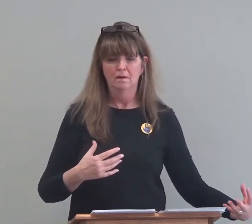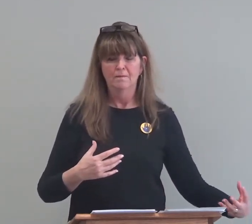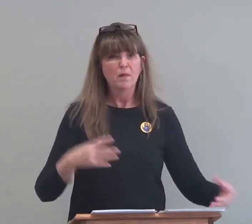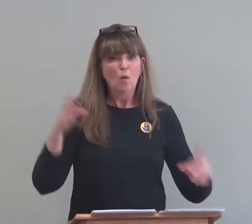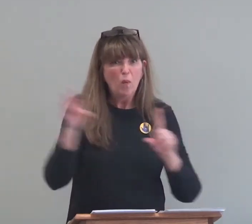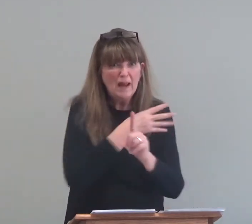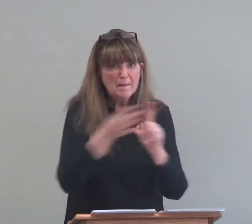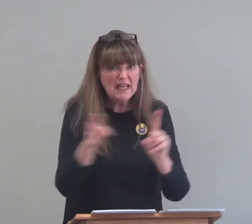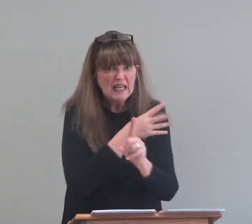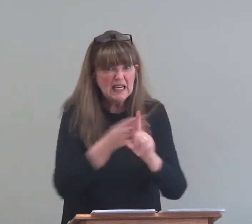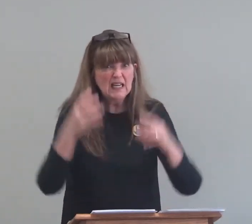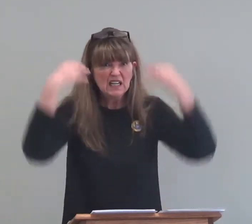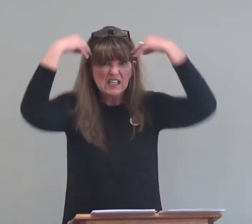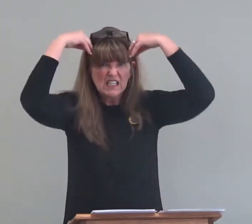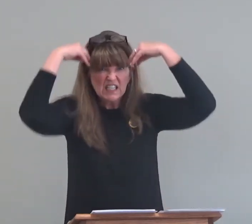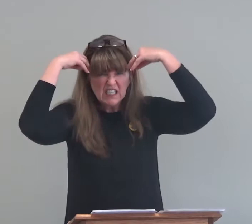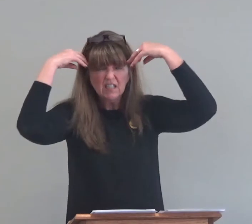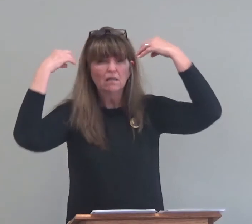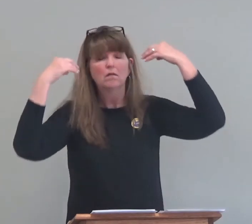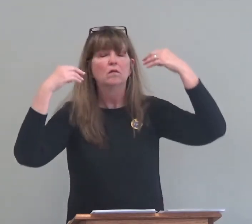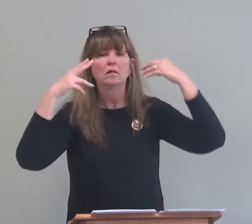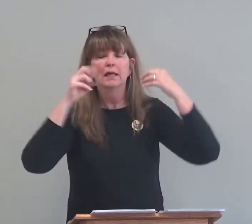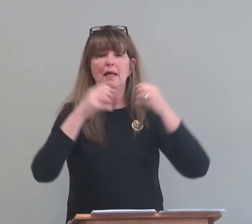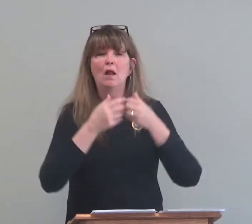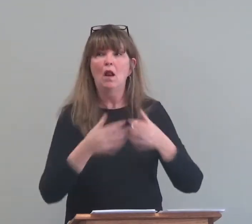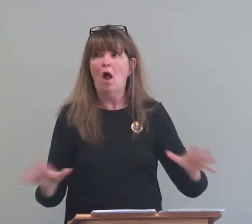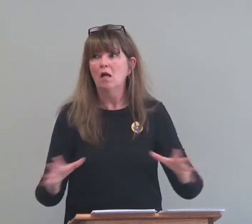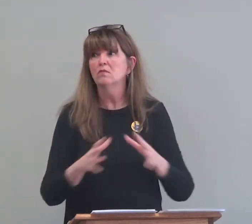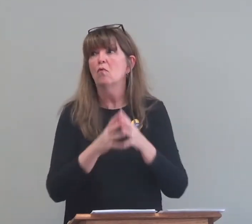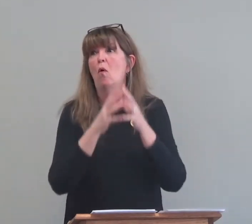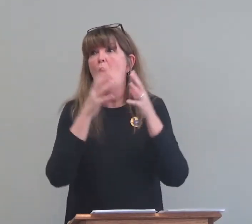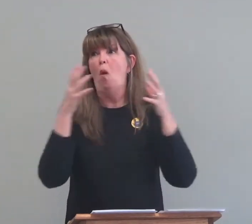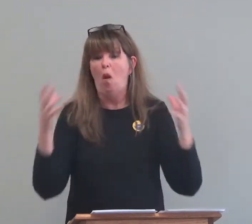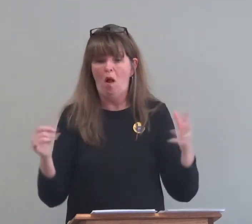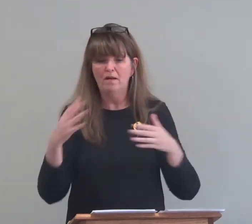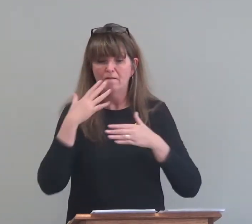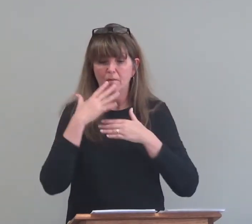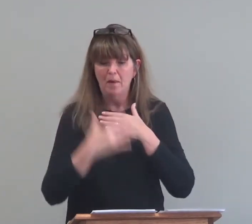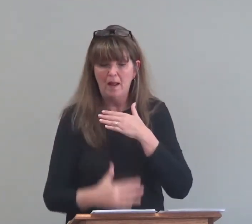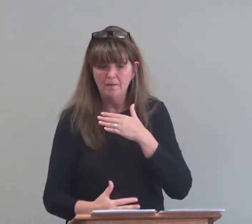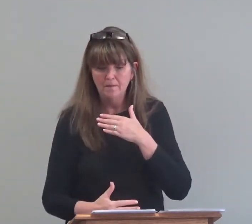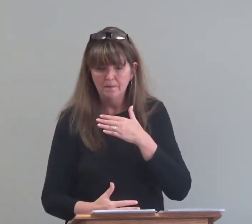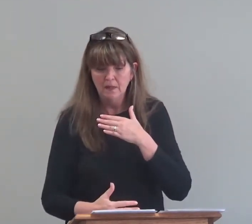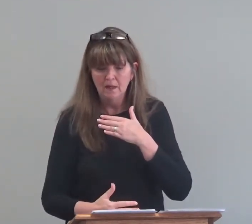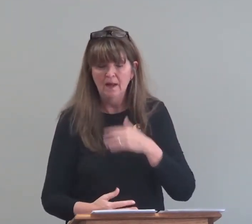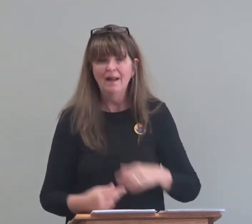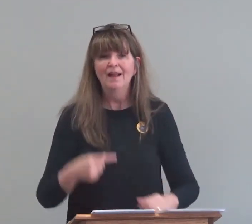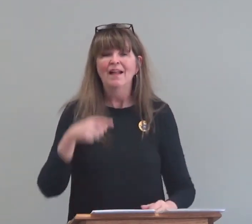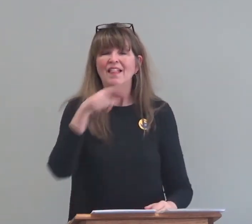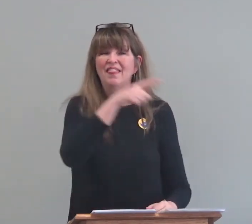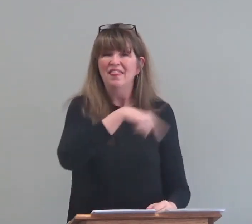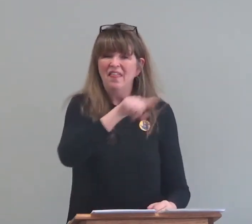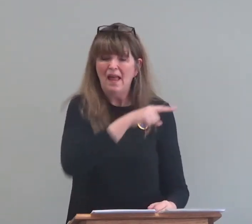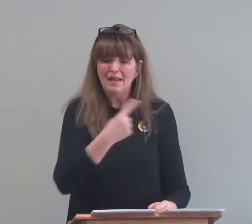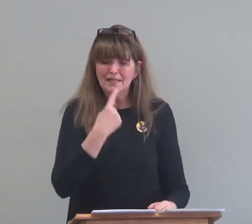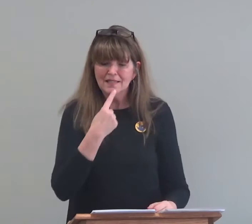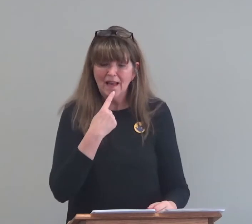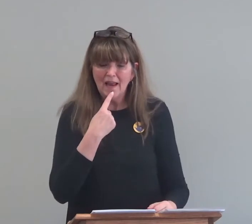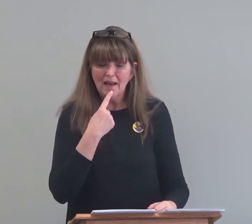from his heart. He was whipped. He had the crown of thorns. He lost a great deal of blood.